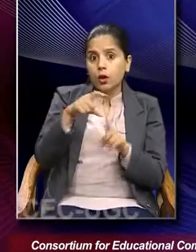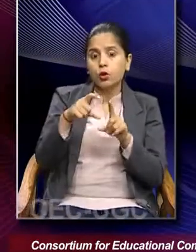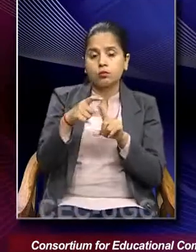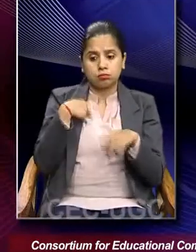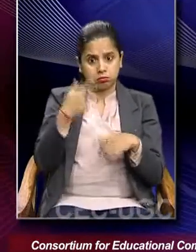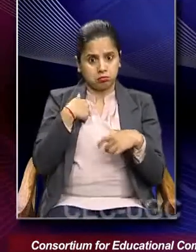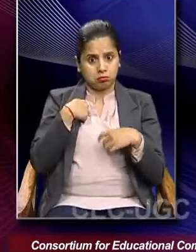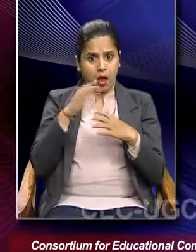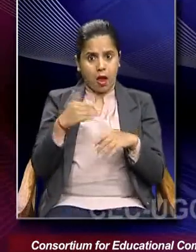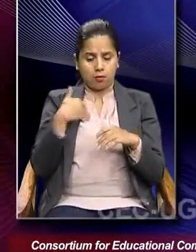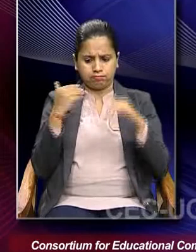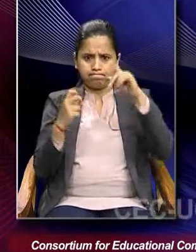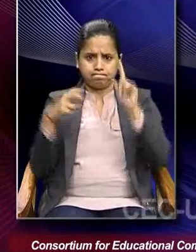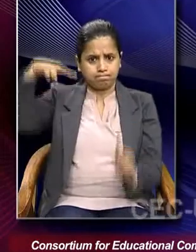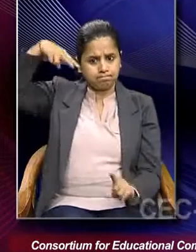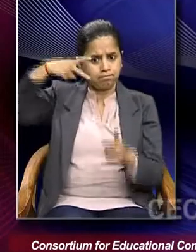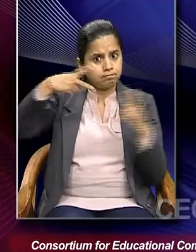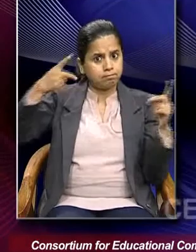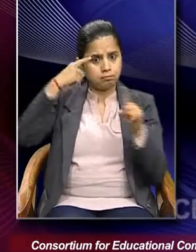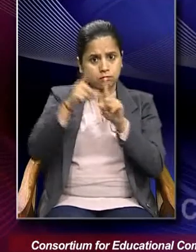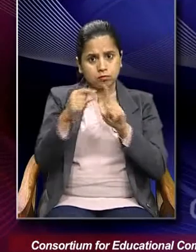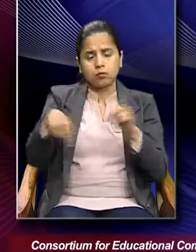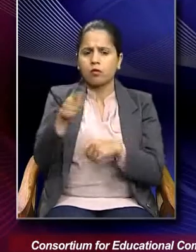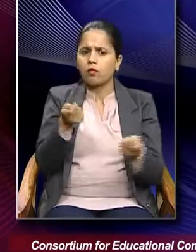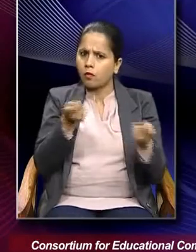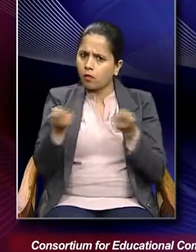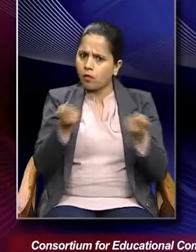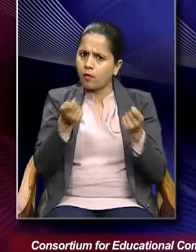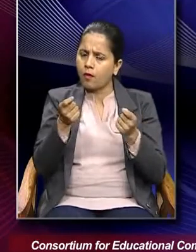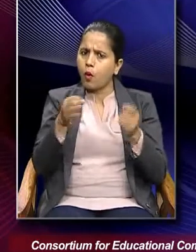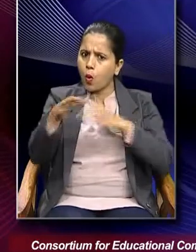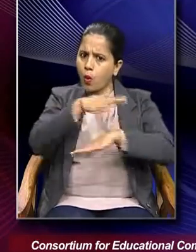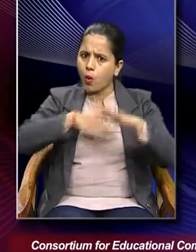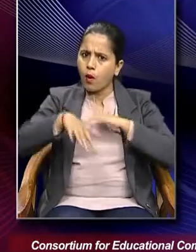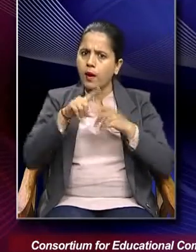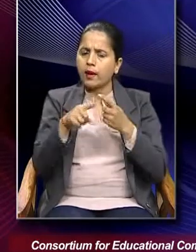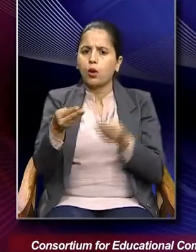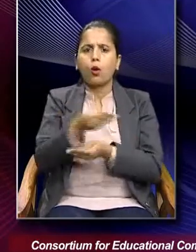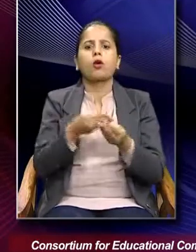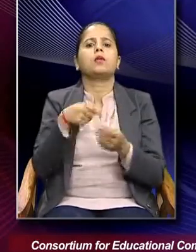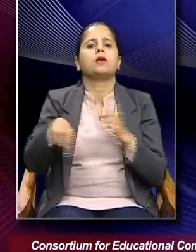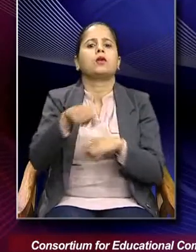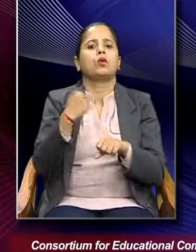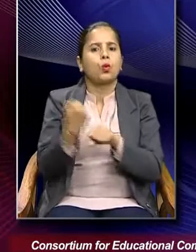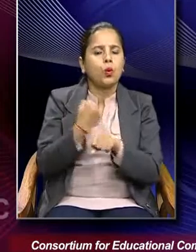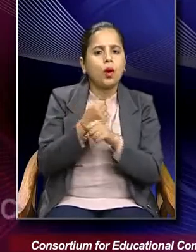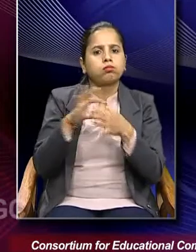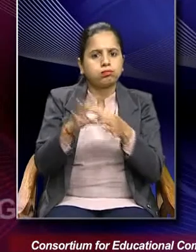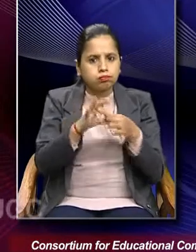the advanced industrial nations in the organization of economic cooperation and